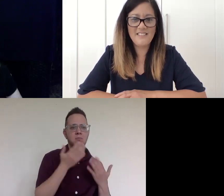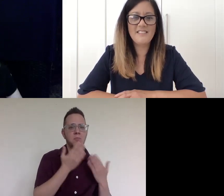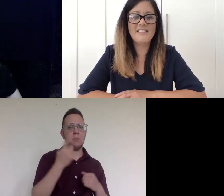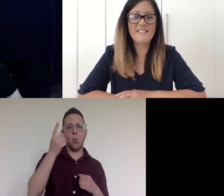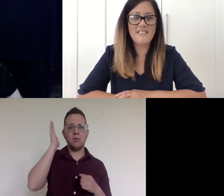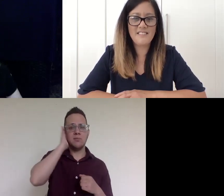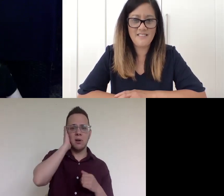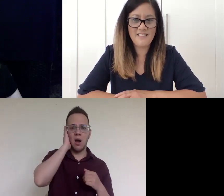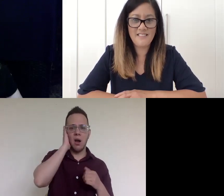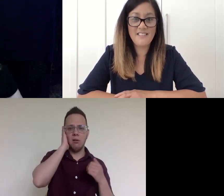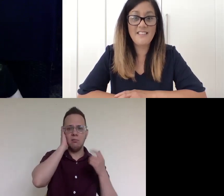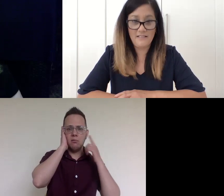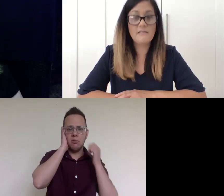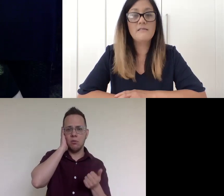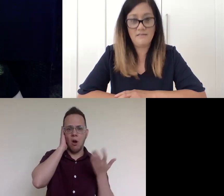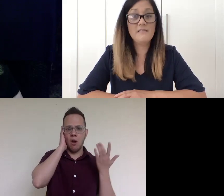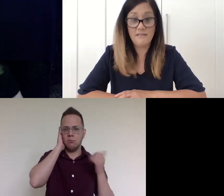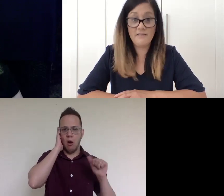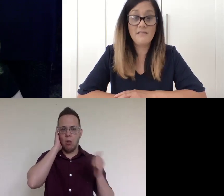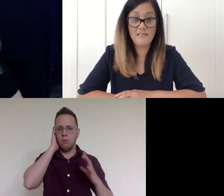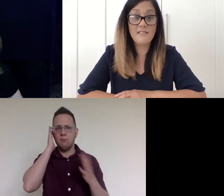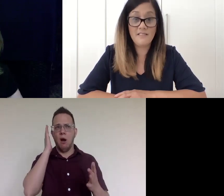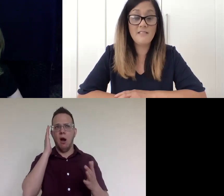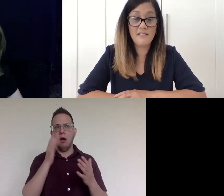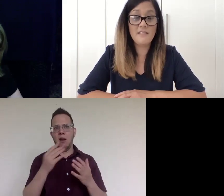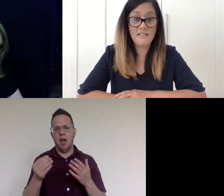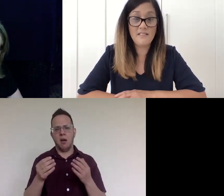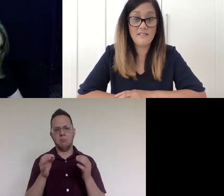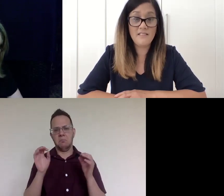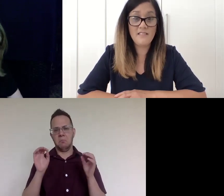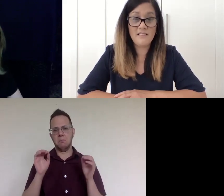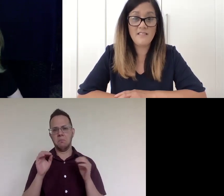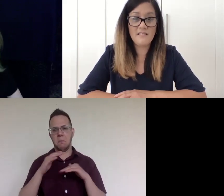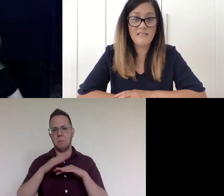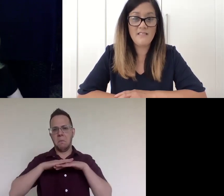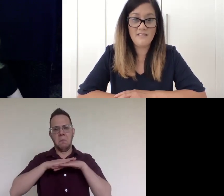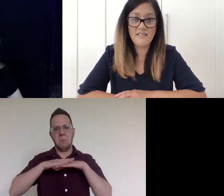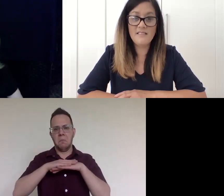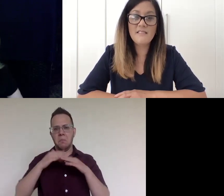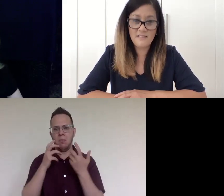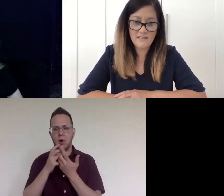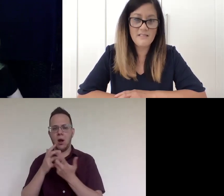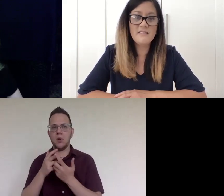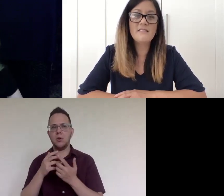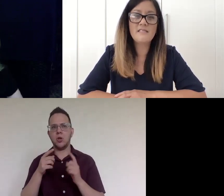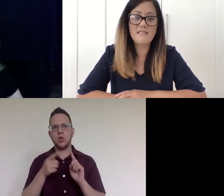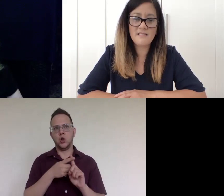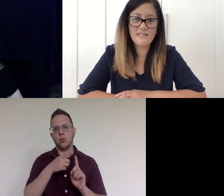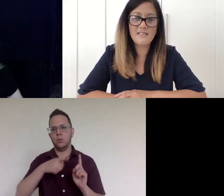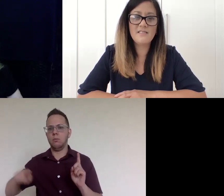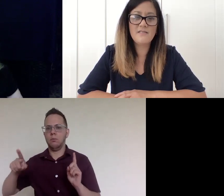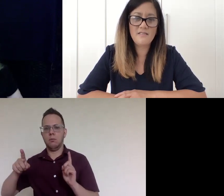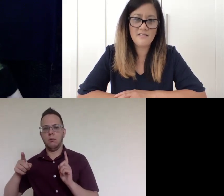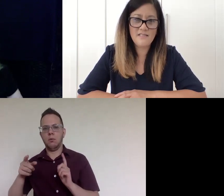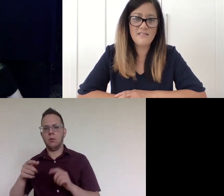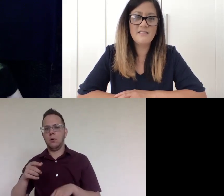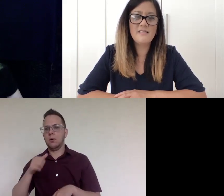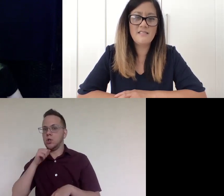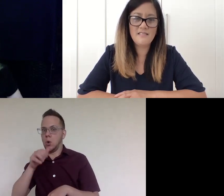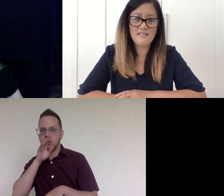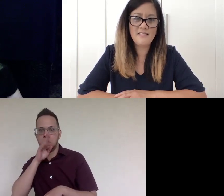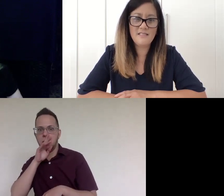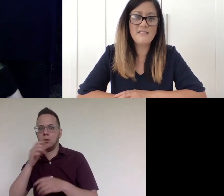wide range of people, from having a little bit of hearing loss, maybe they're deaf in one ear, their accommodations might